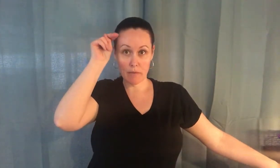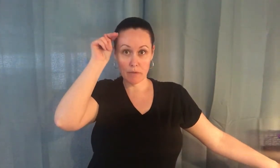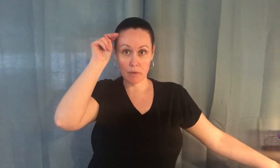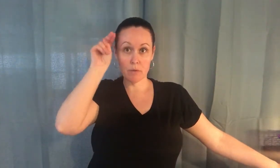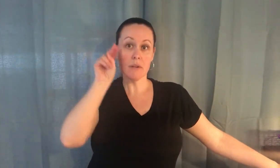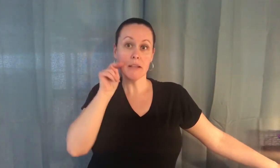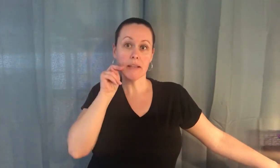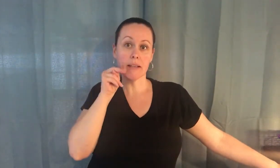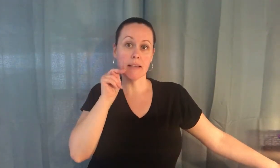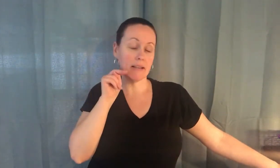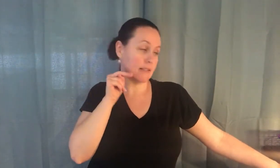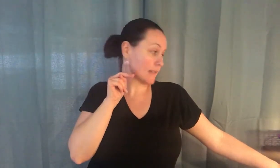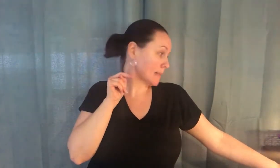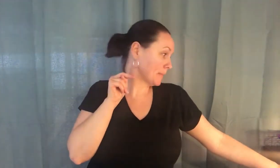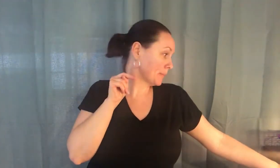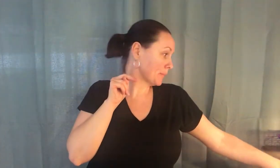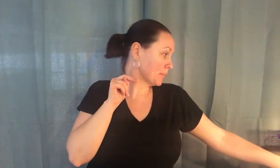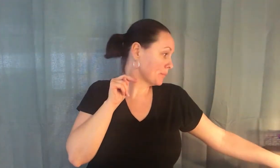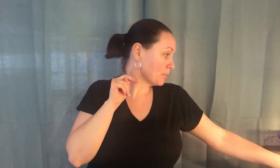nephew, niece.